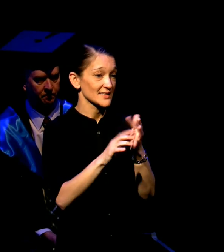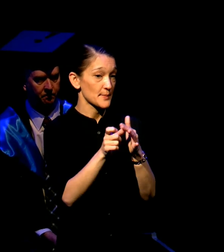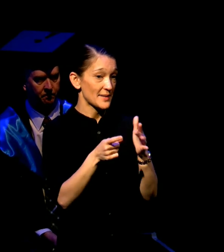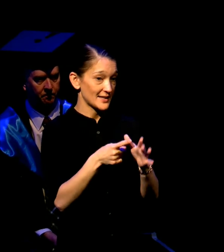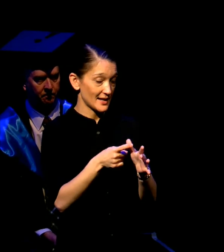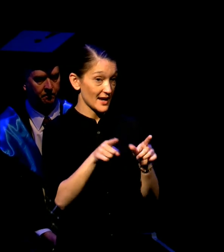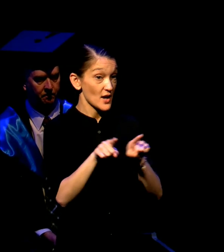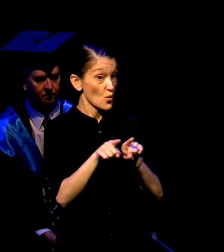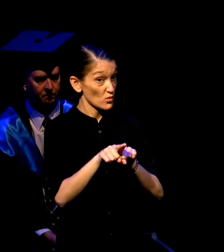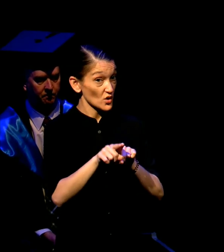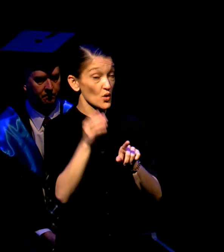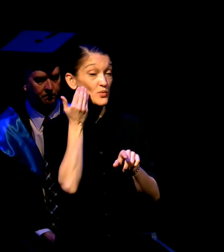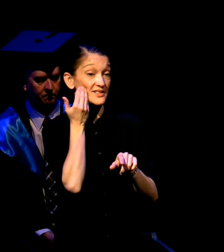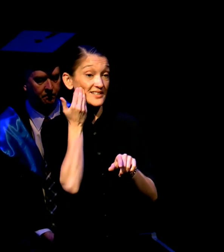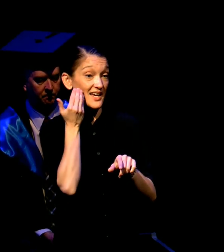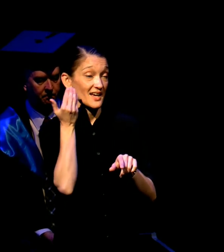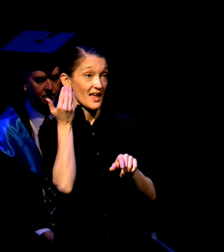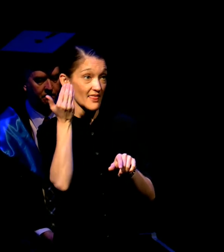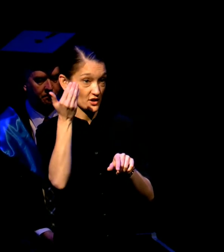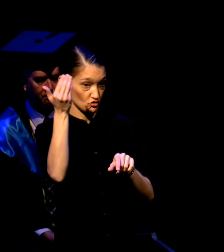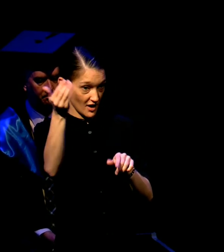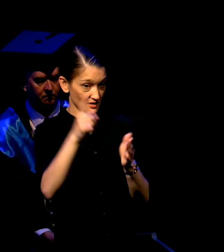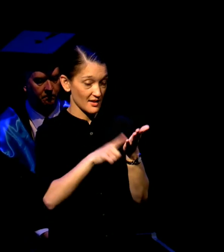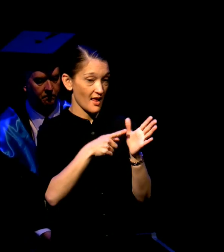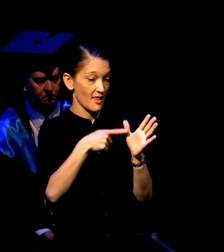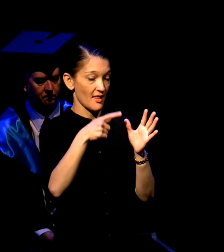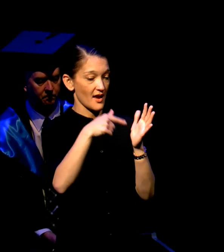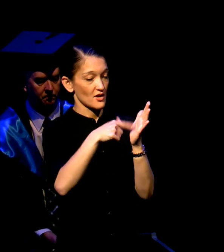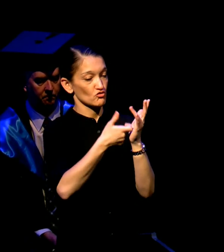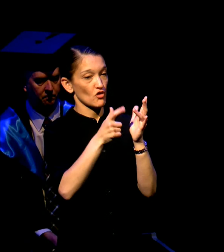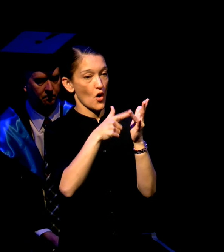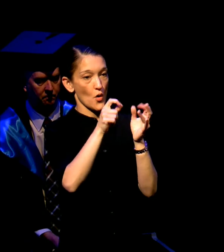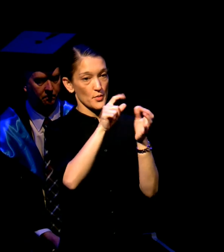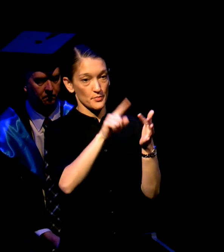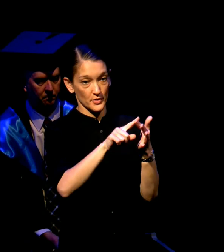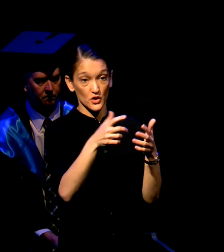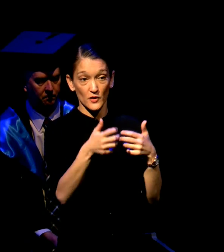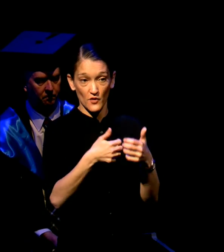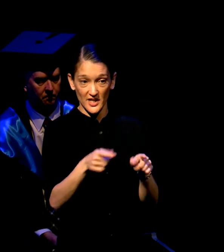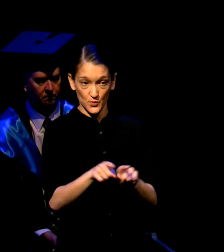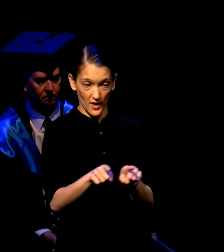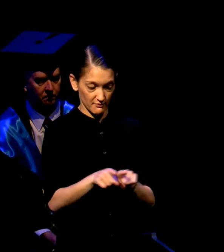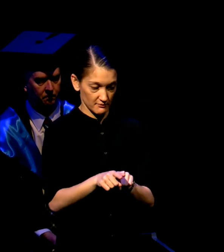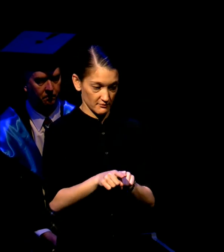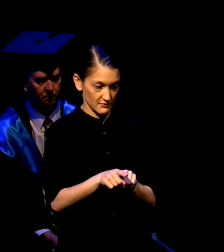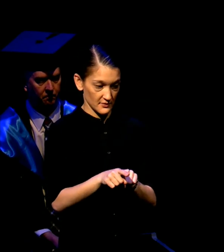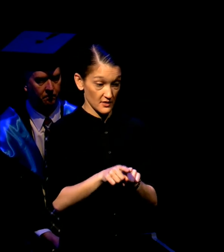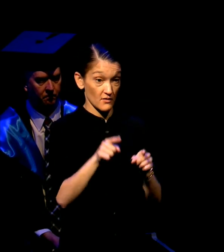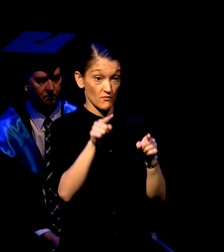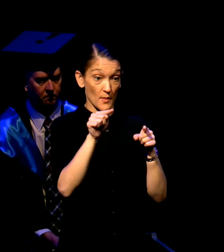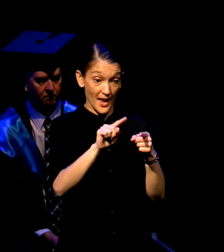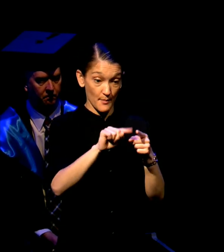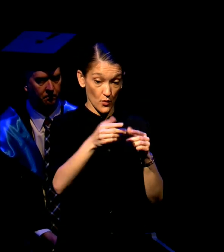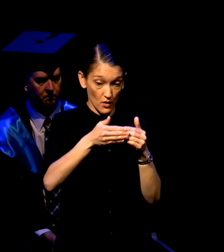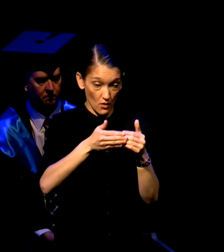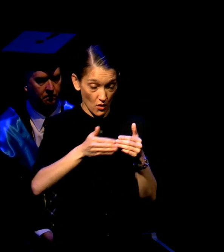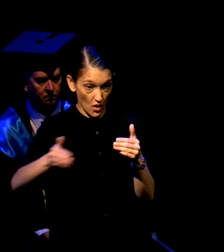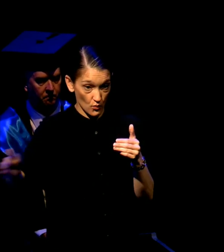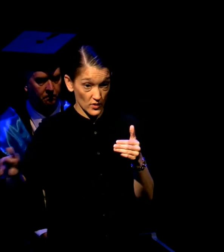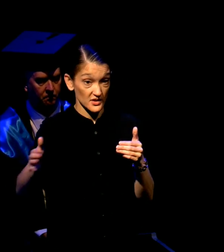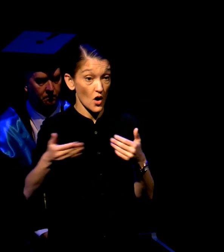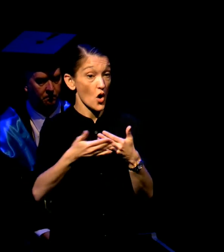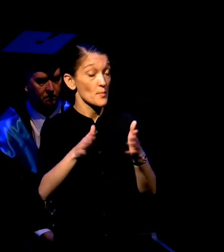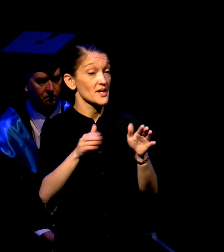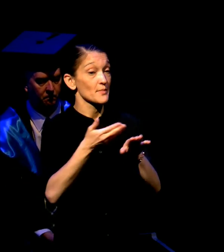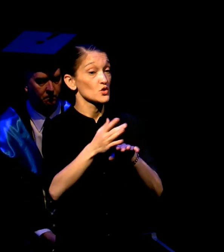in education for pre-service teaching at La Trobe University. From this, there opened up a wonderful opportunity for me,